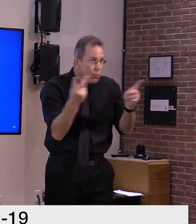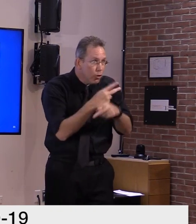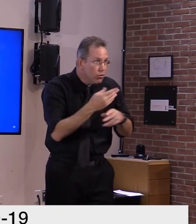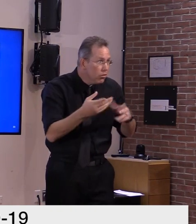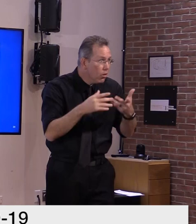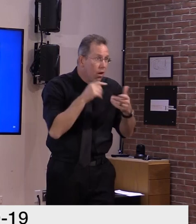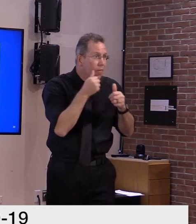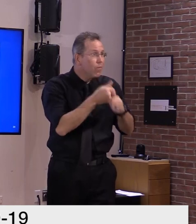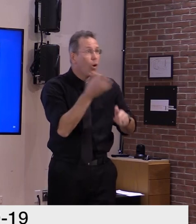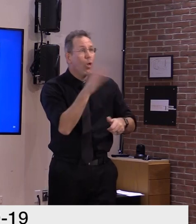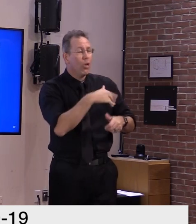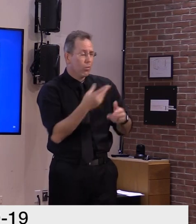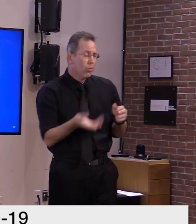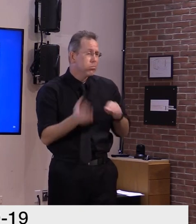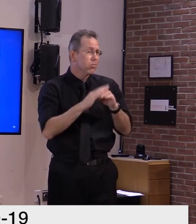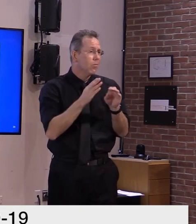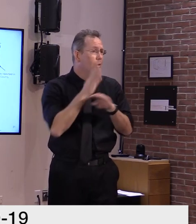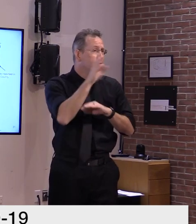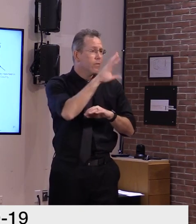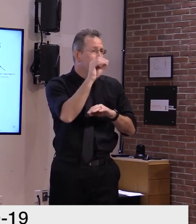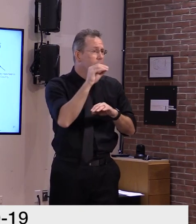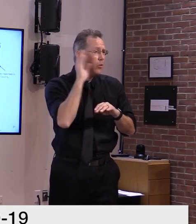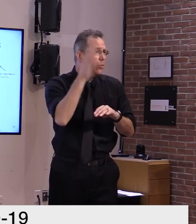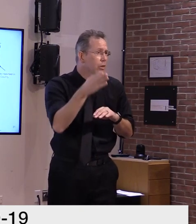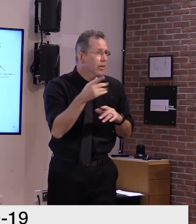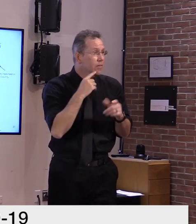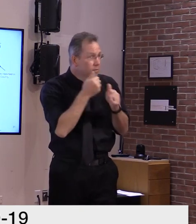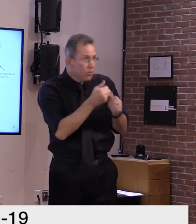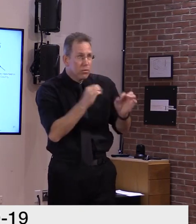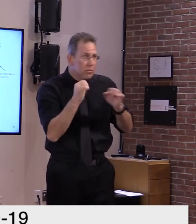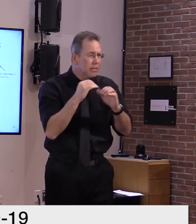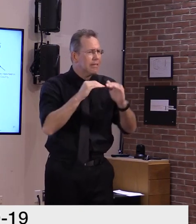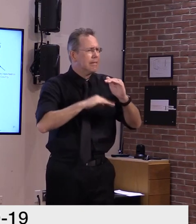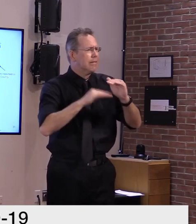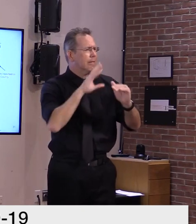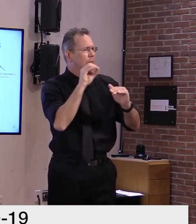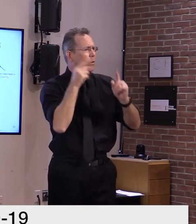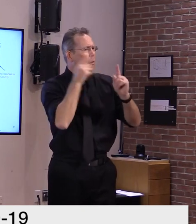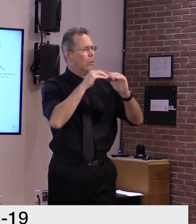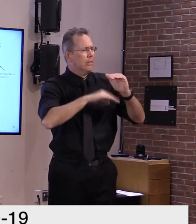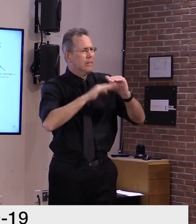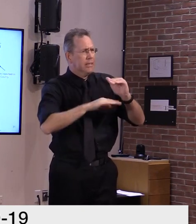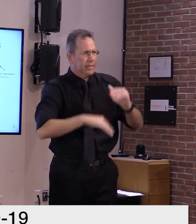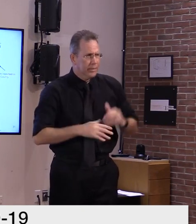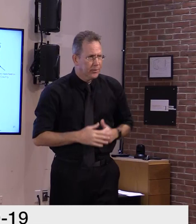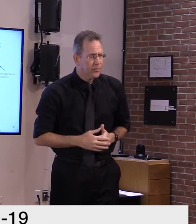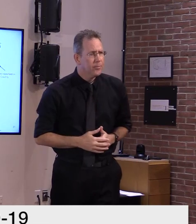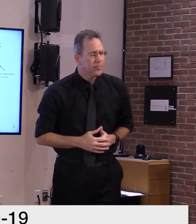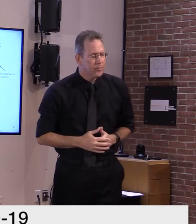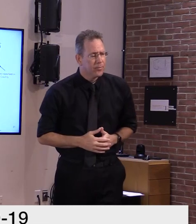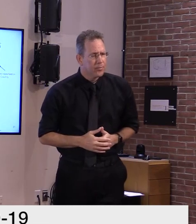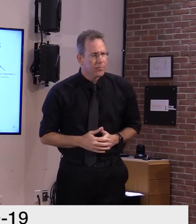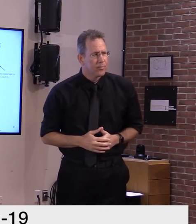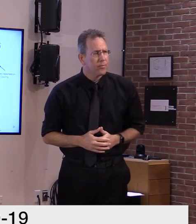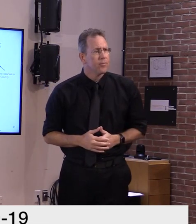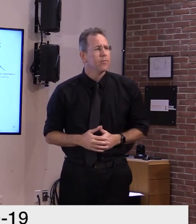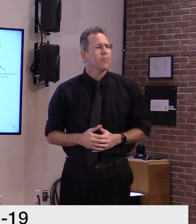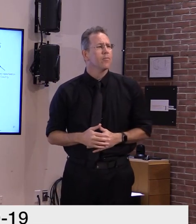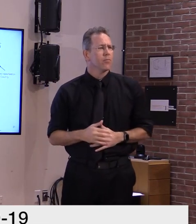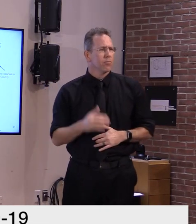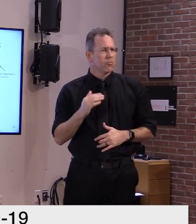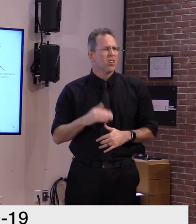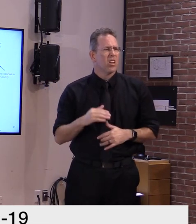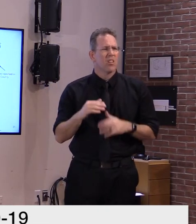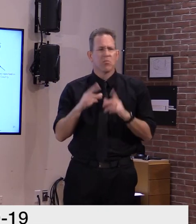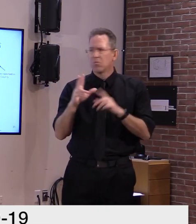health protocols that are in place. Looking ahead on the week-over-week comparison across Vermont, the only thing we wanted to point